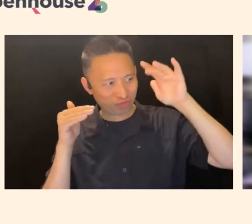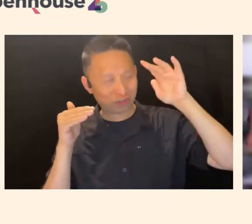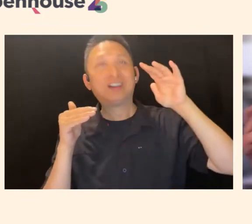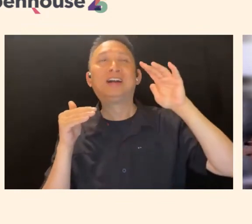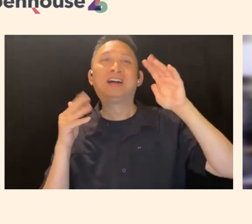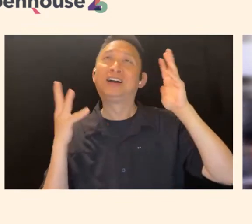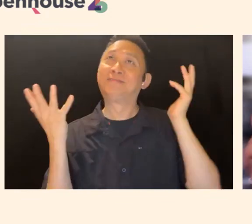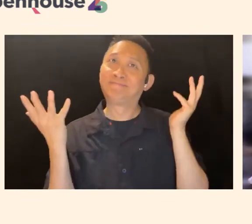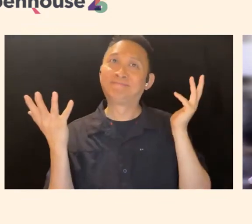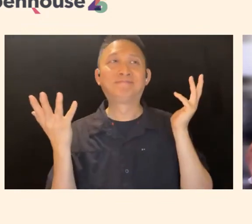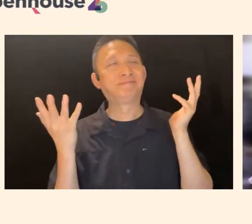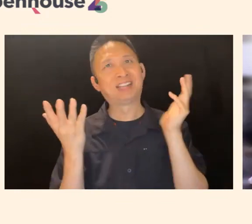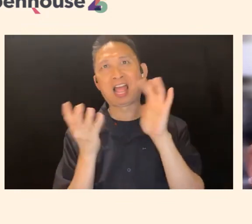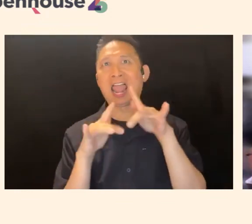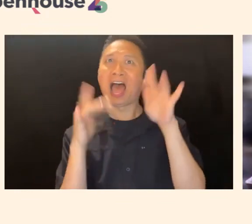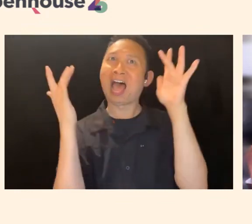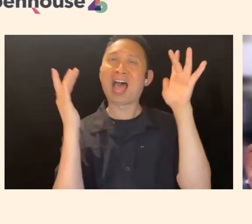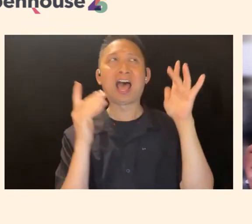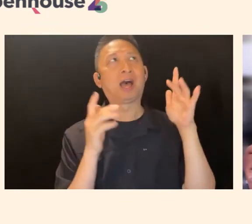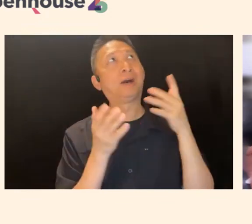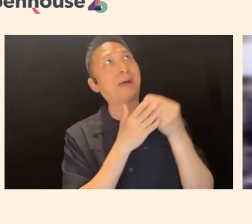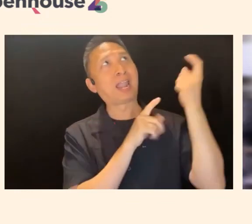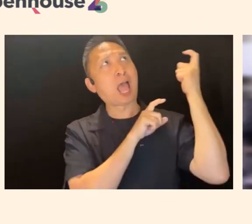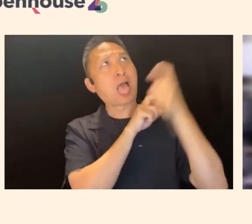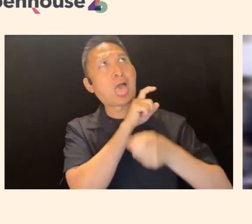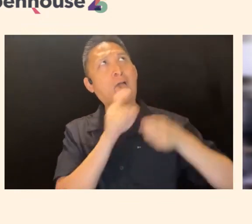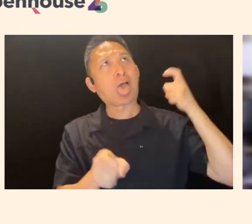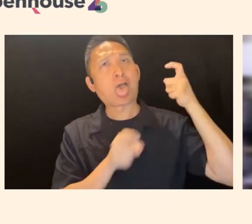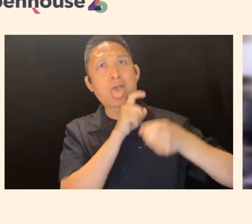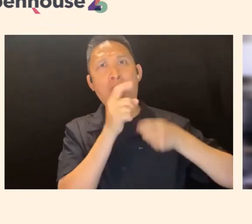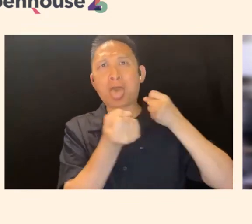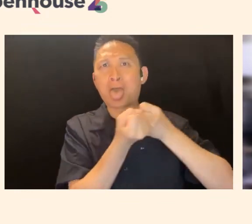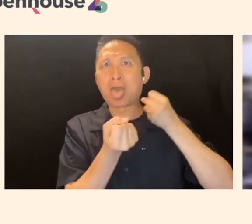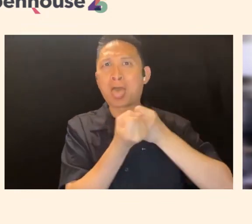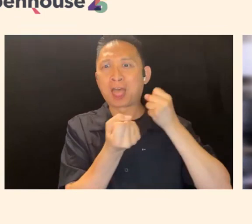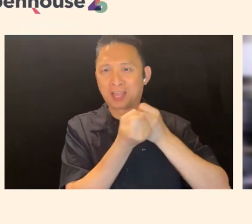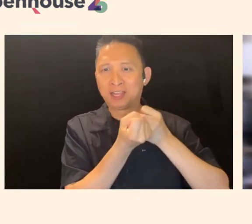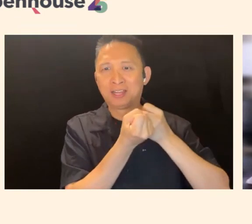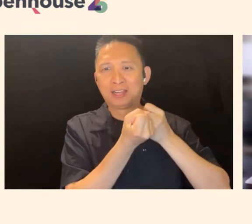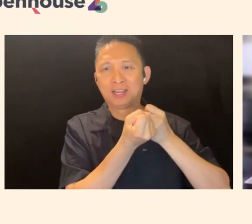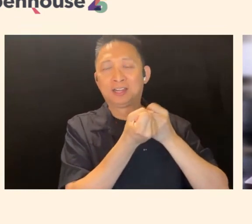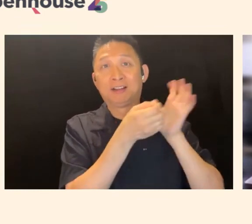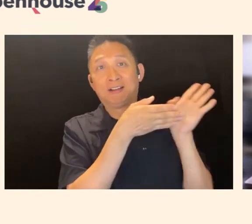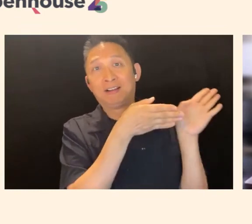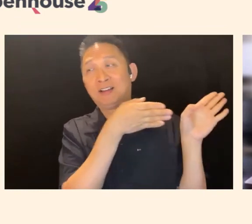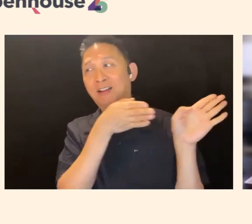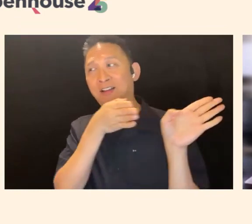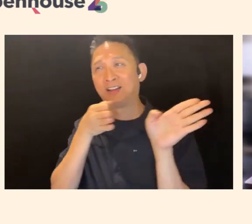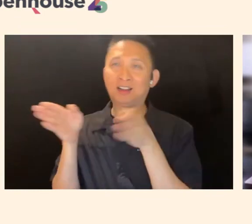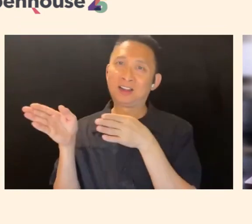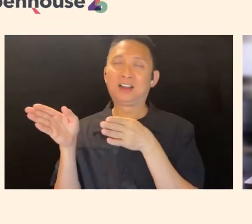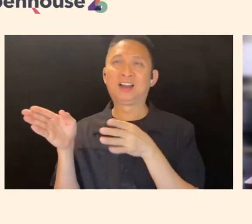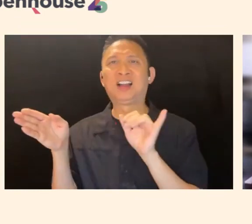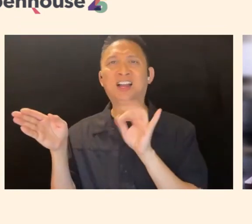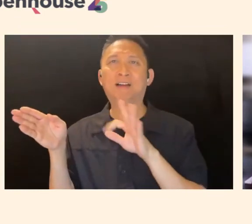It's like a shiny new toy, right? But then the moment that the shine starts to wear